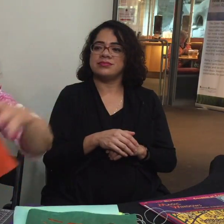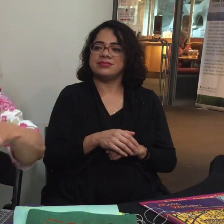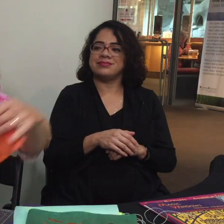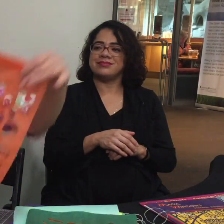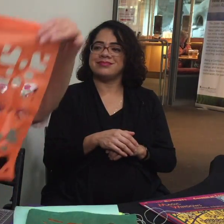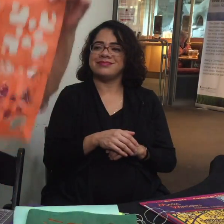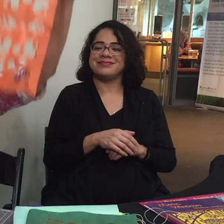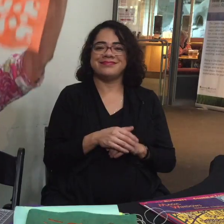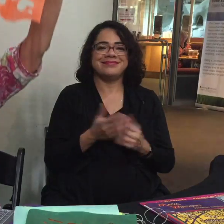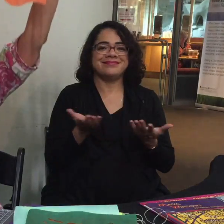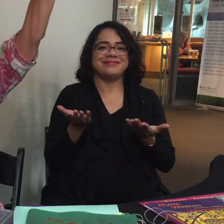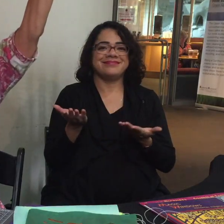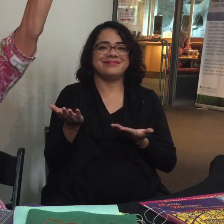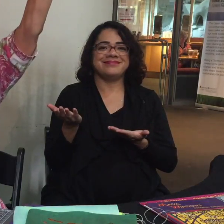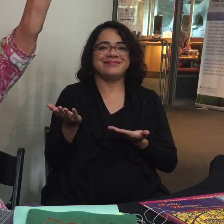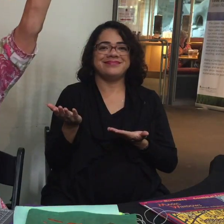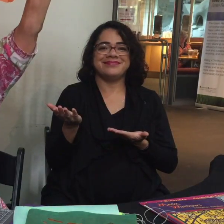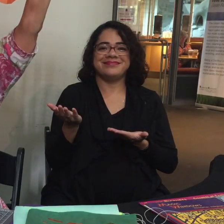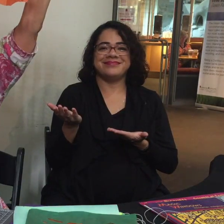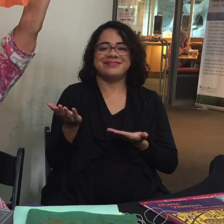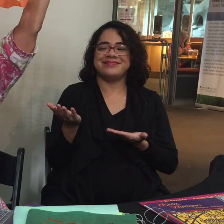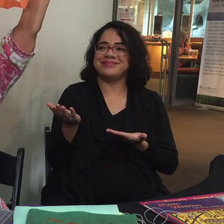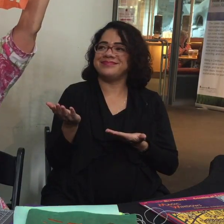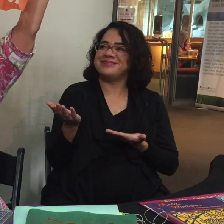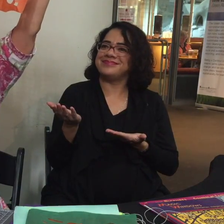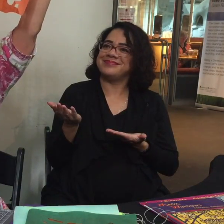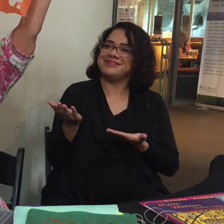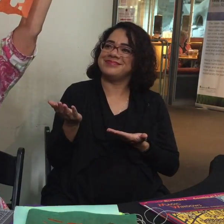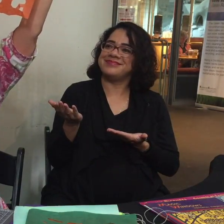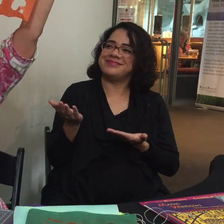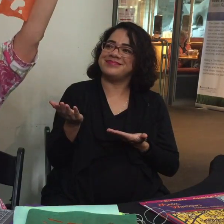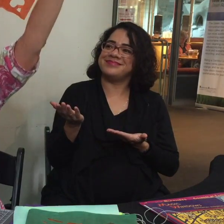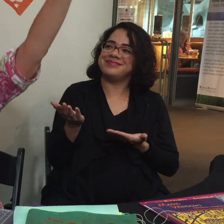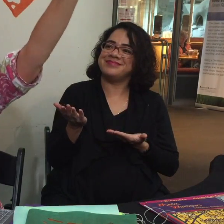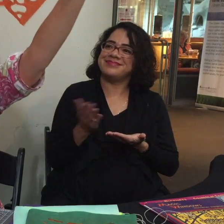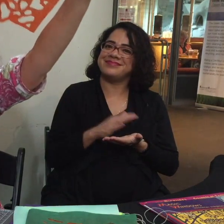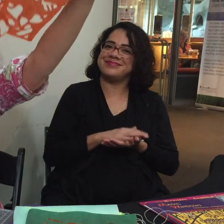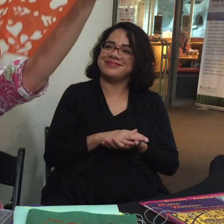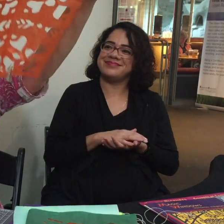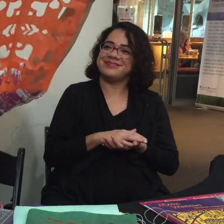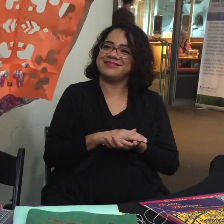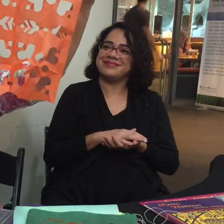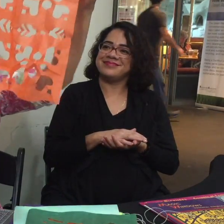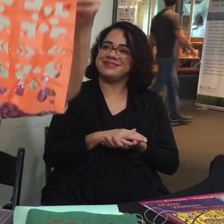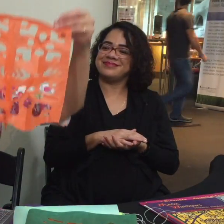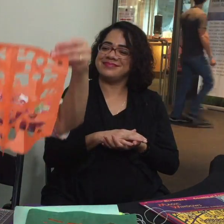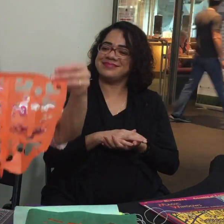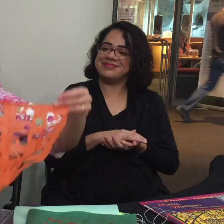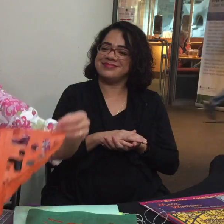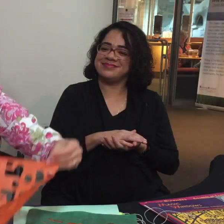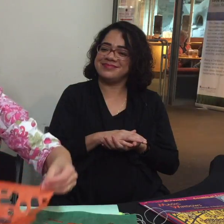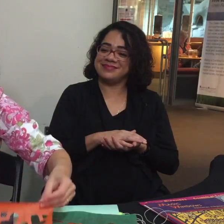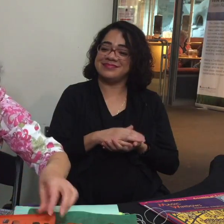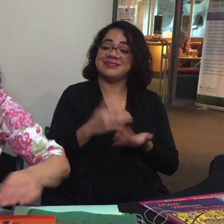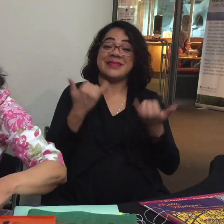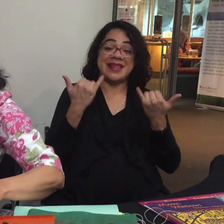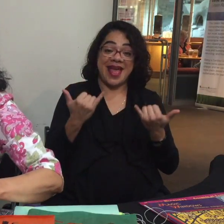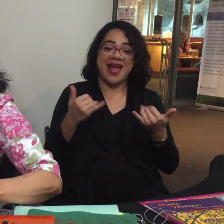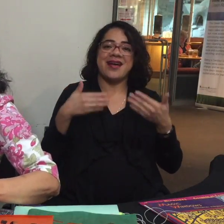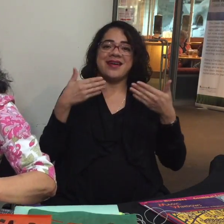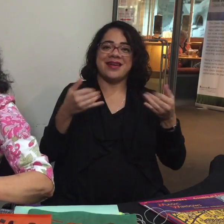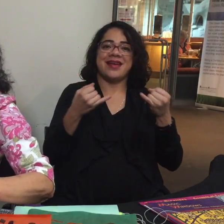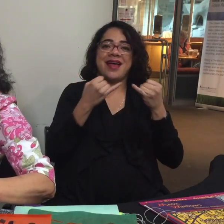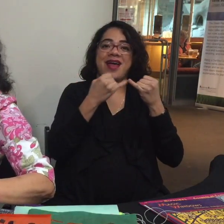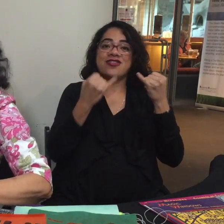And there you have your cutout. Very nice. So to attach them to the string, I